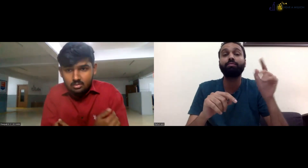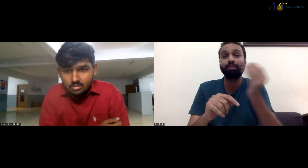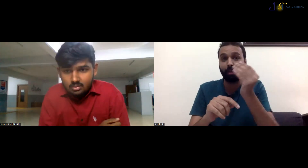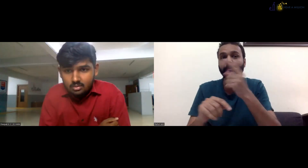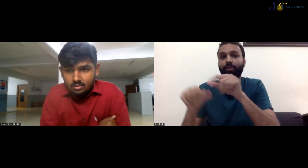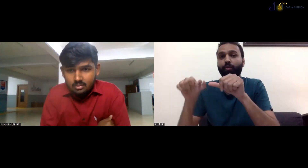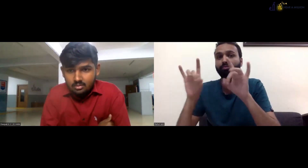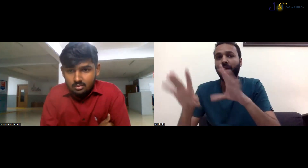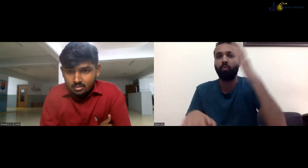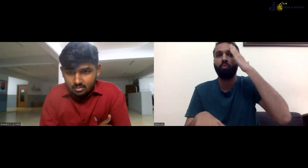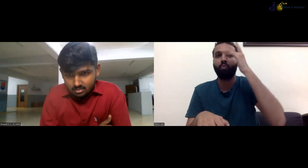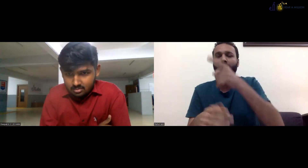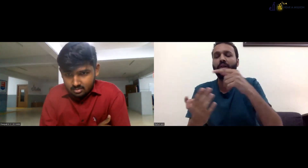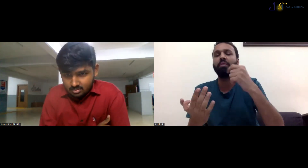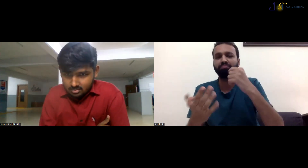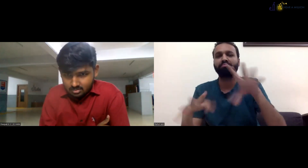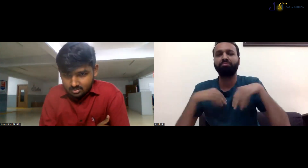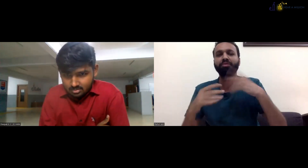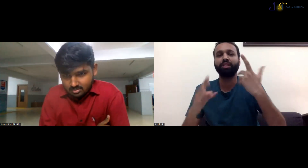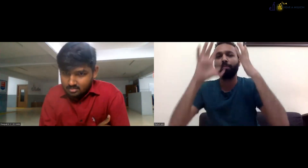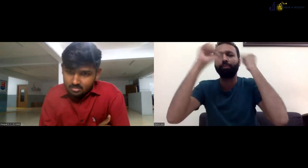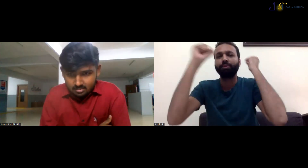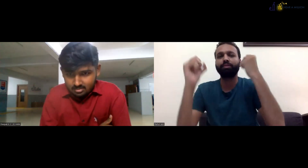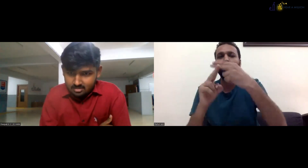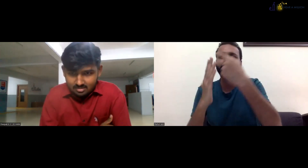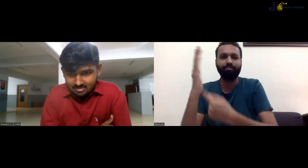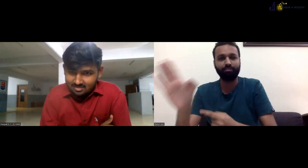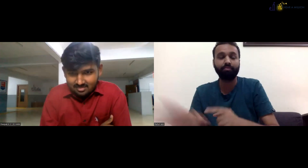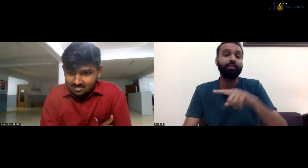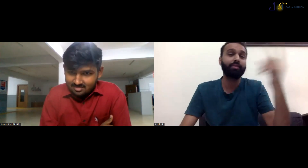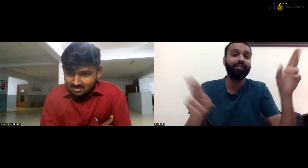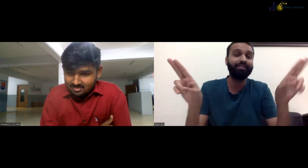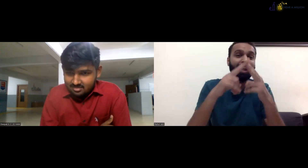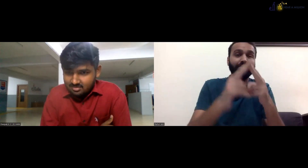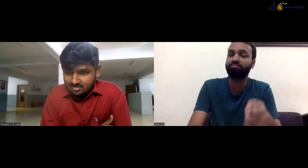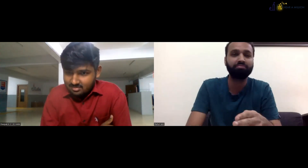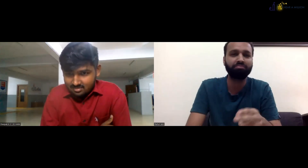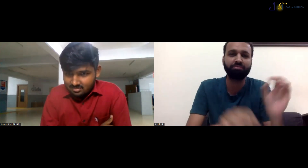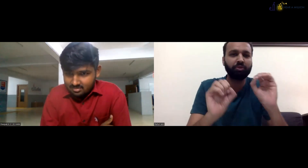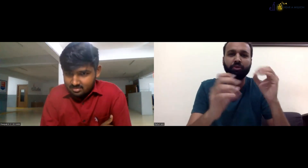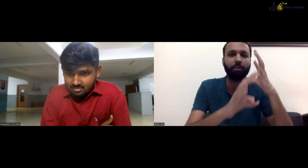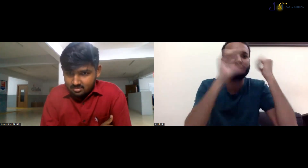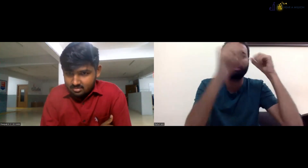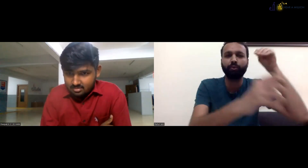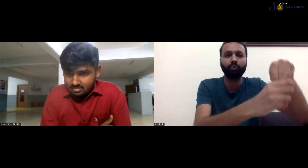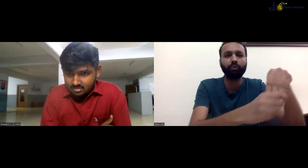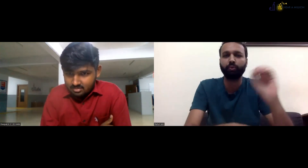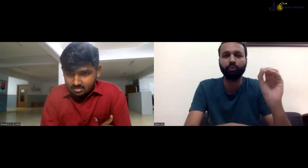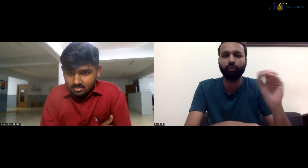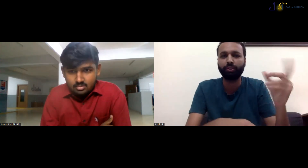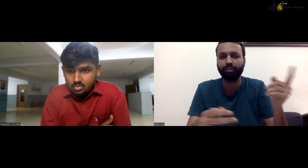tourist for the tourist visa. Yes, so in Australia, the airport staff or the embassy staff, they would know, but in